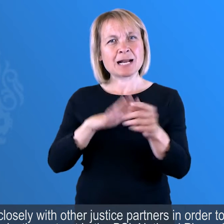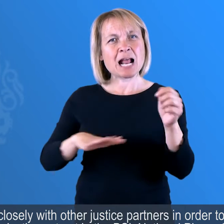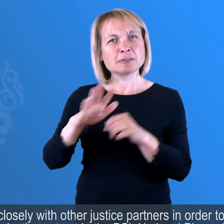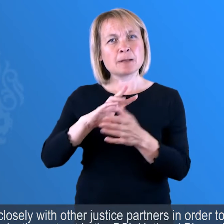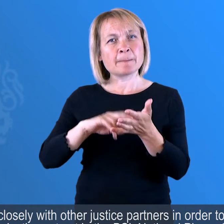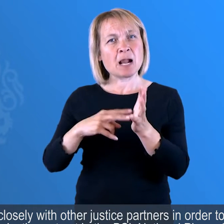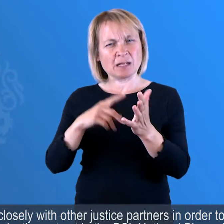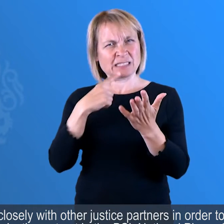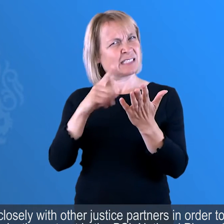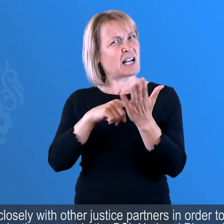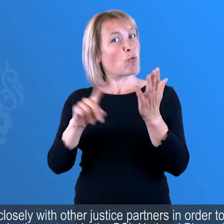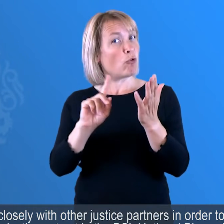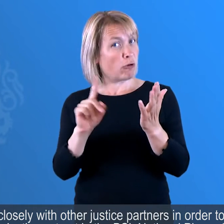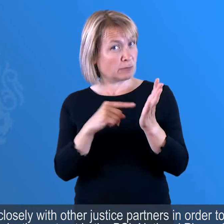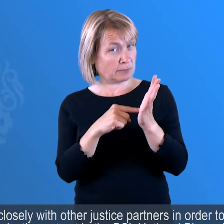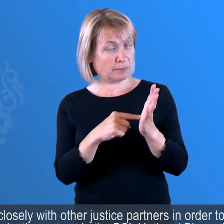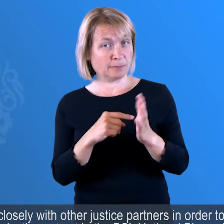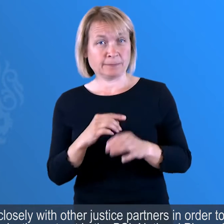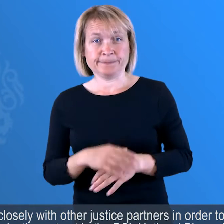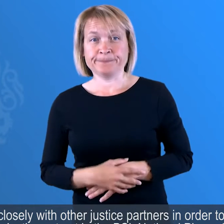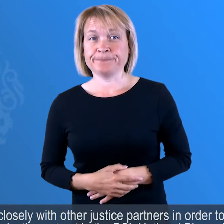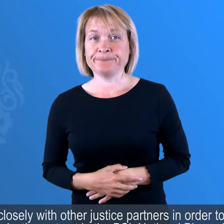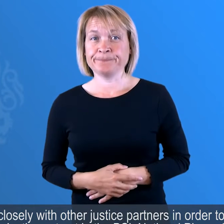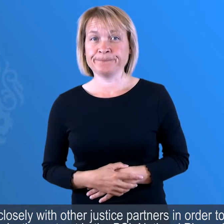in the BSL National Plan, which is